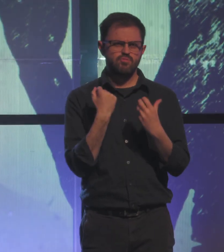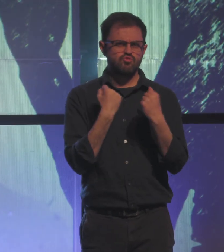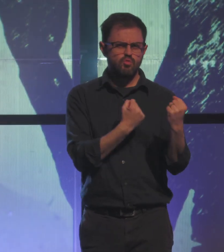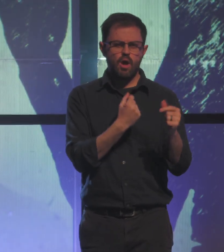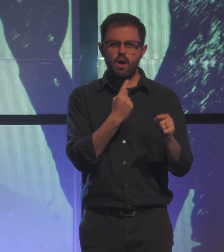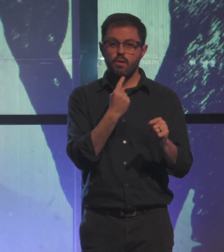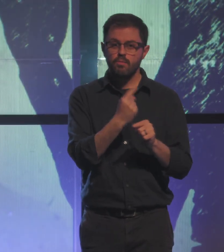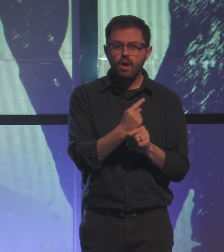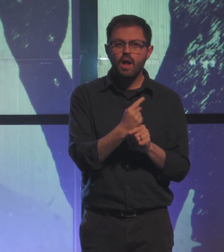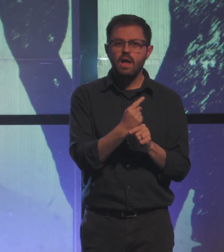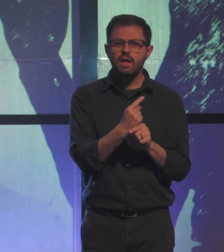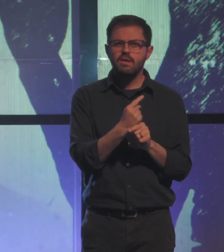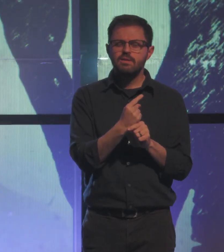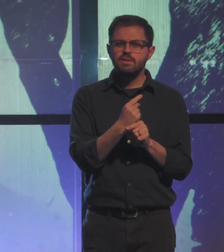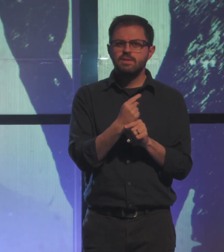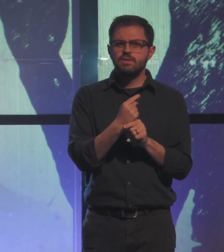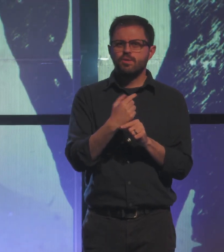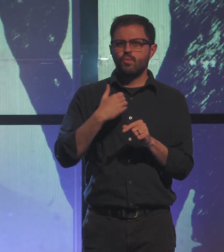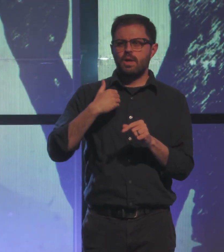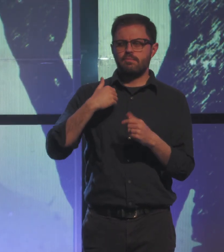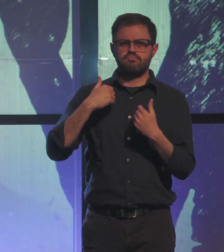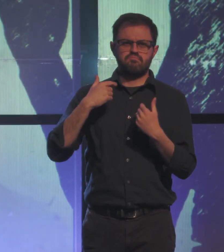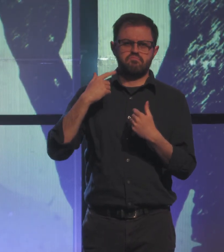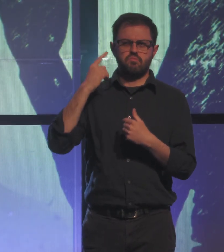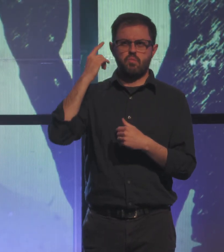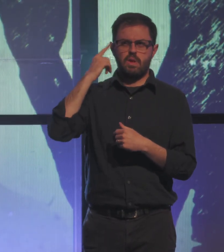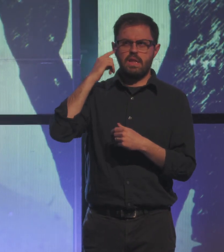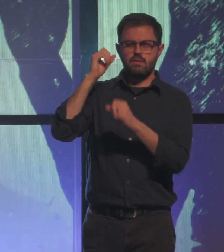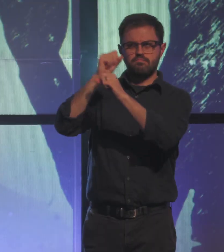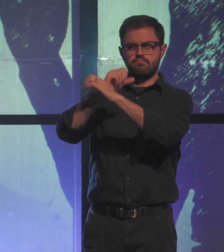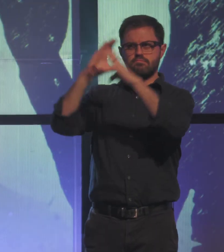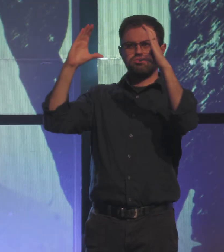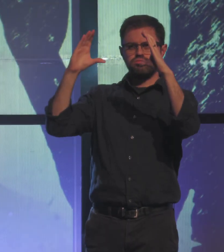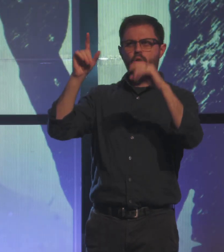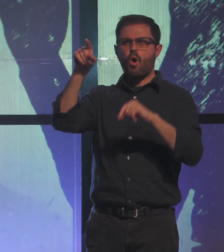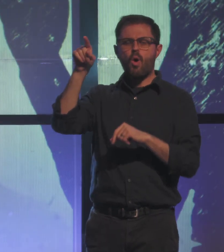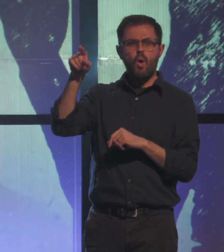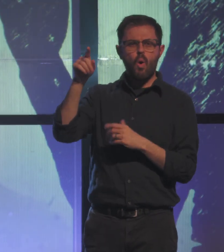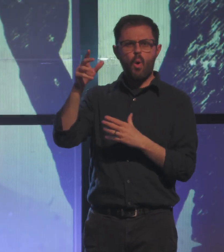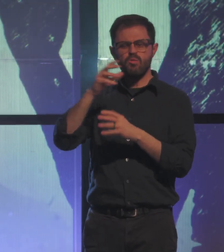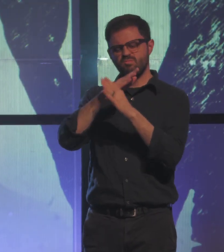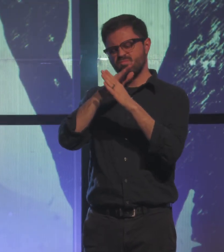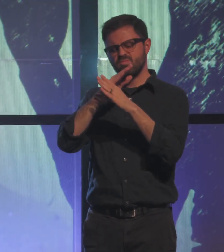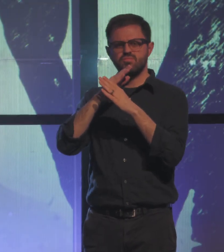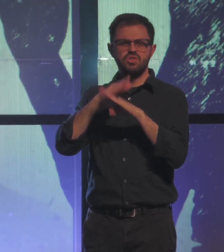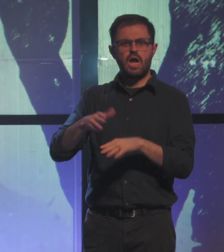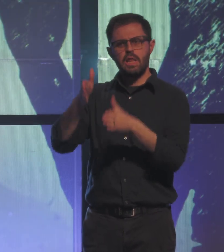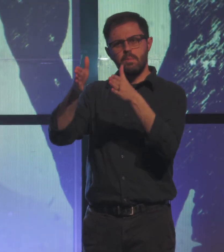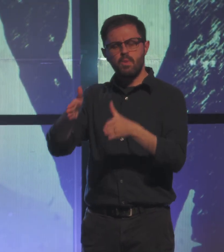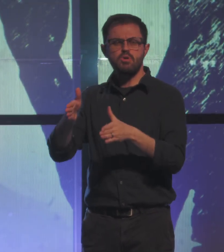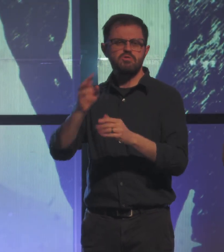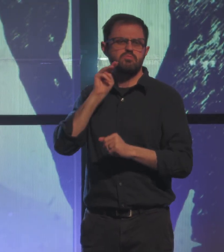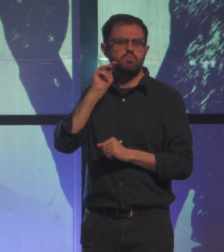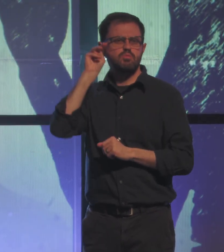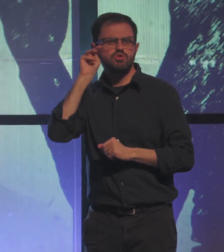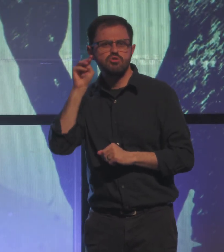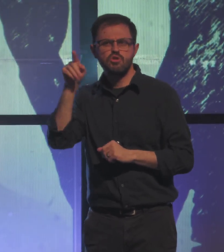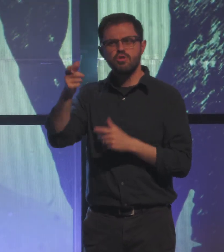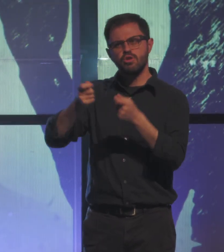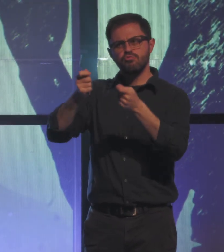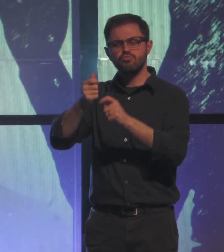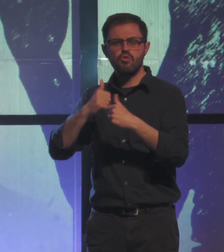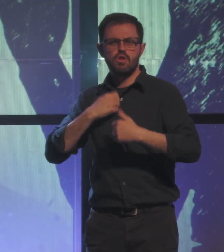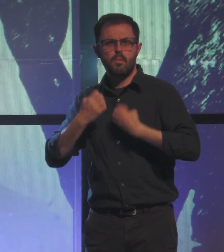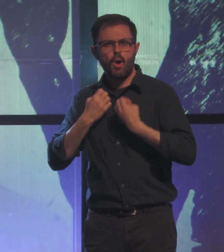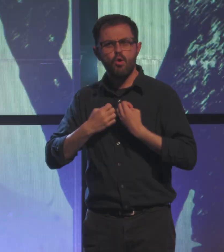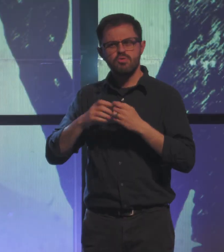We associate this silence with like maturity or emotional control, that we can keep it